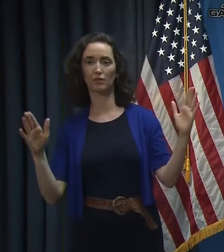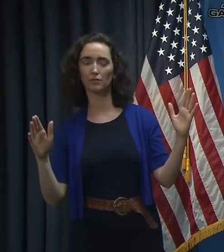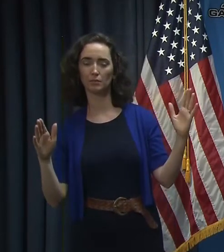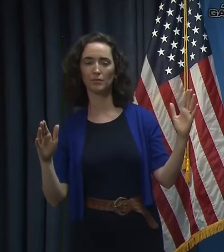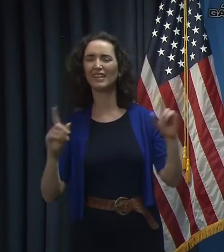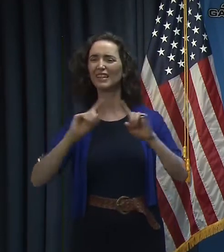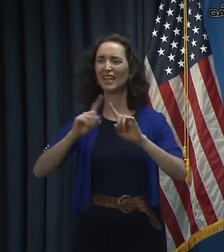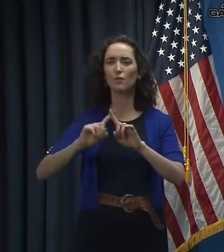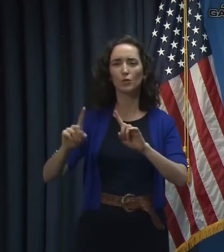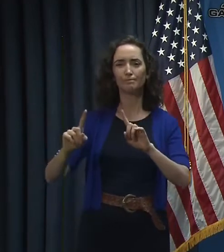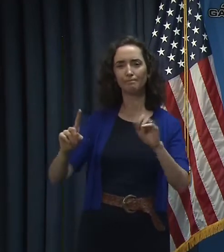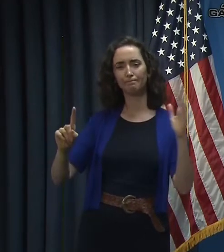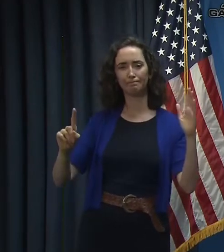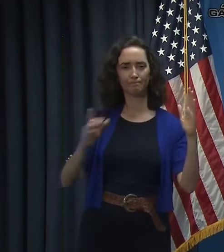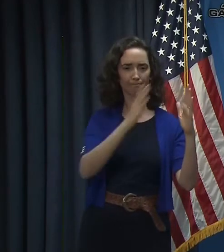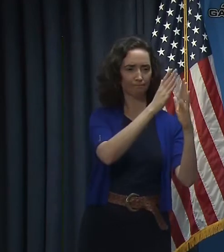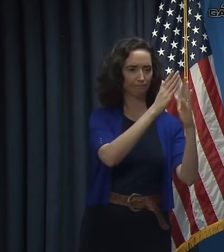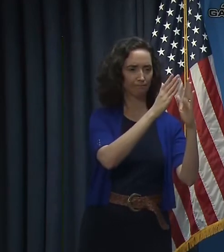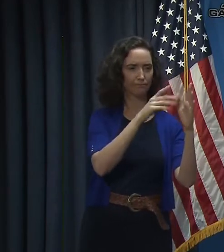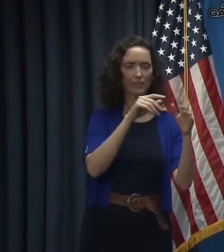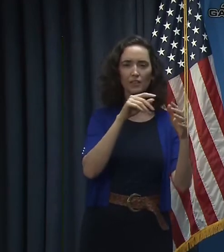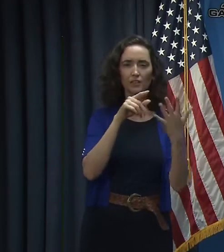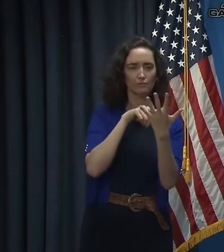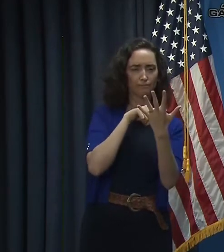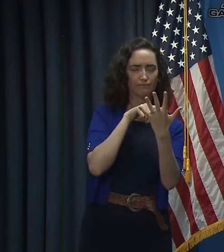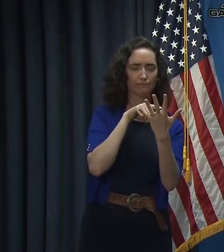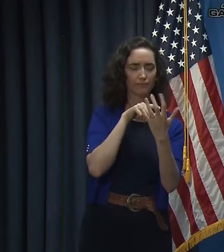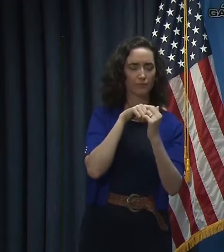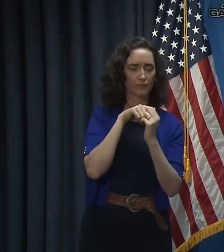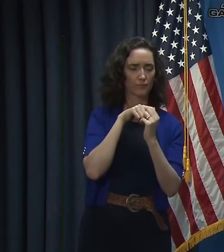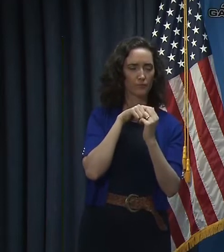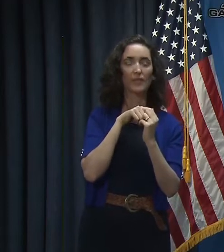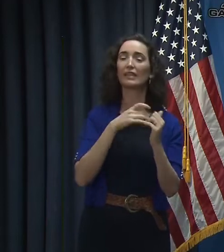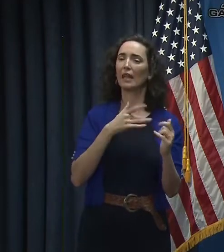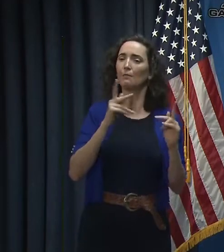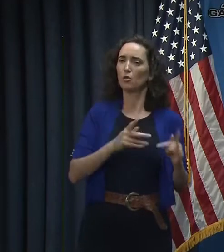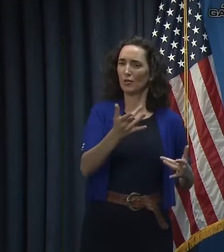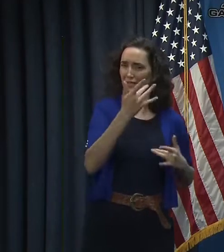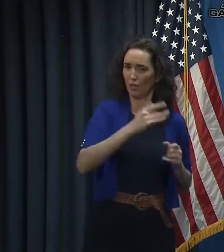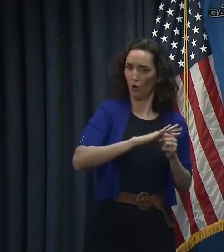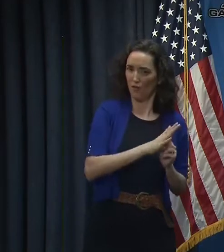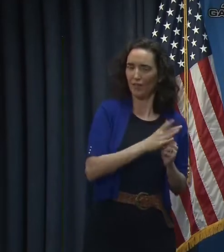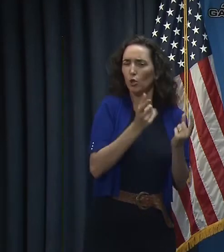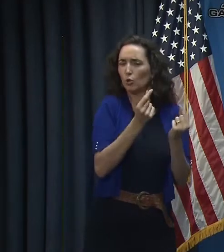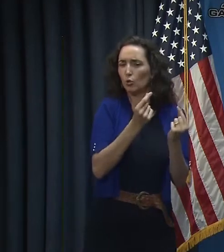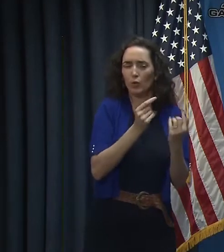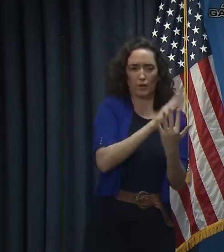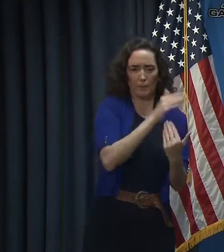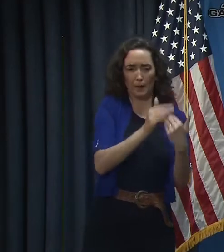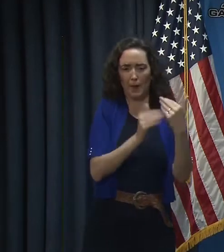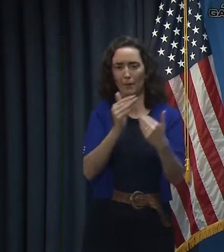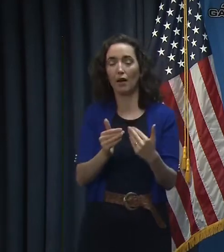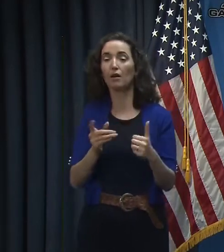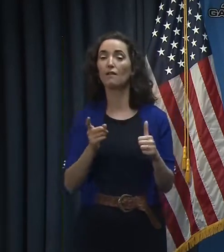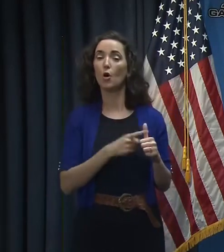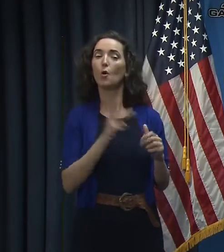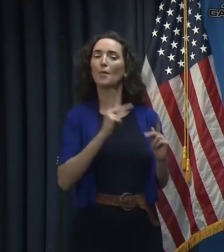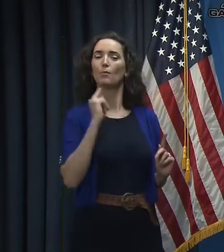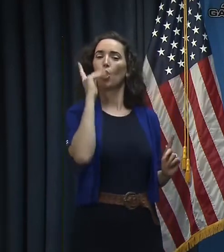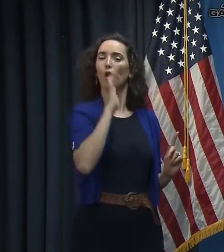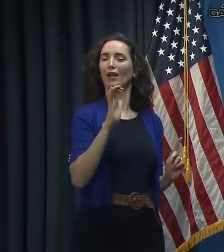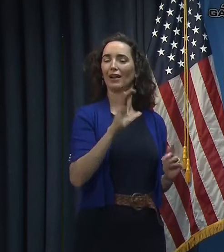factors that represent a potential pathway that people take when they're COVID infected. Looking first at COVID-like illness. These are people